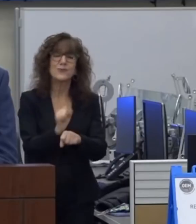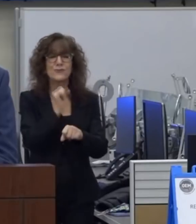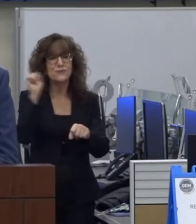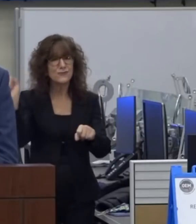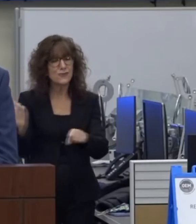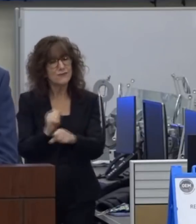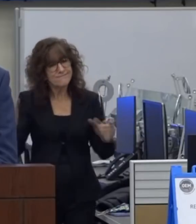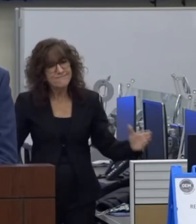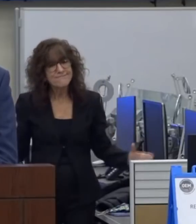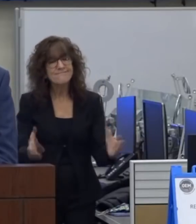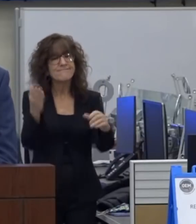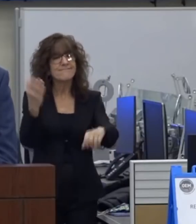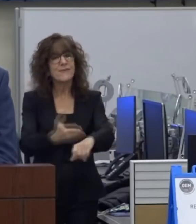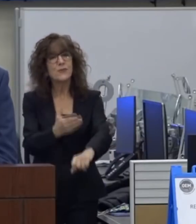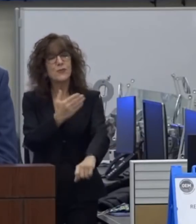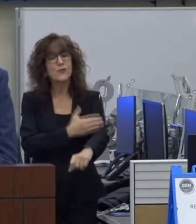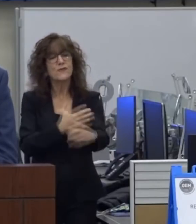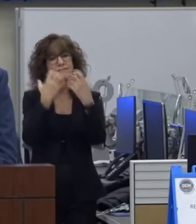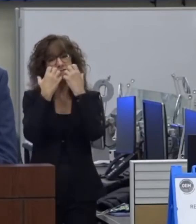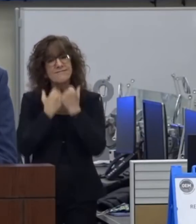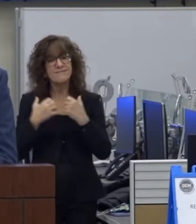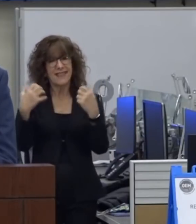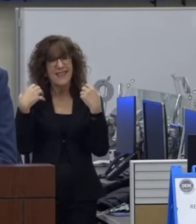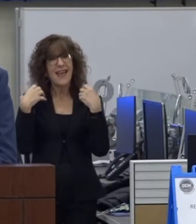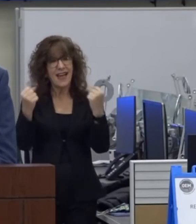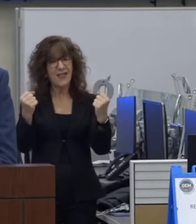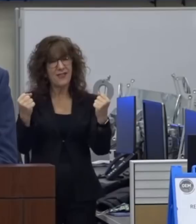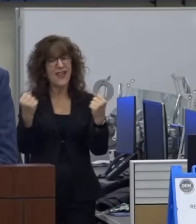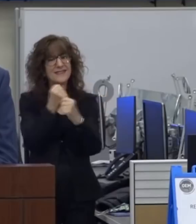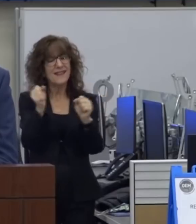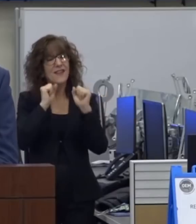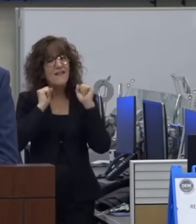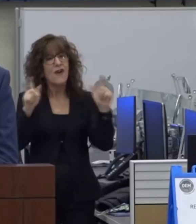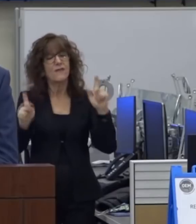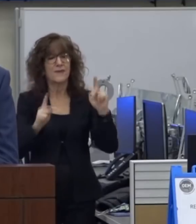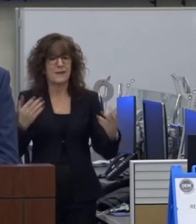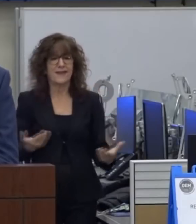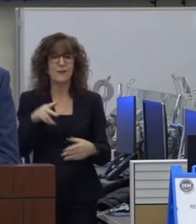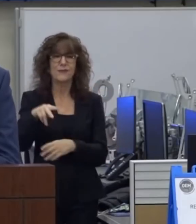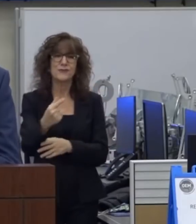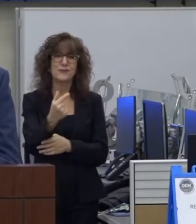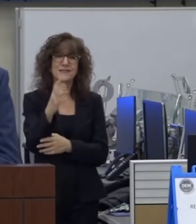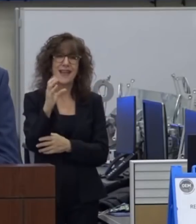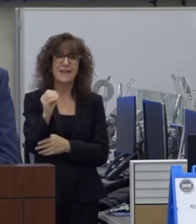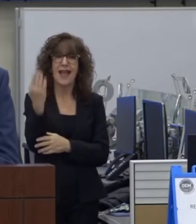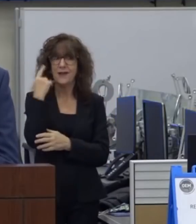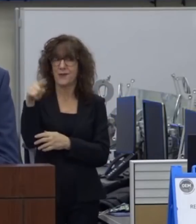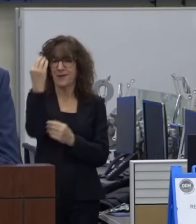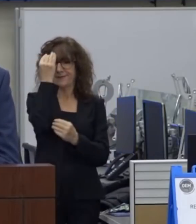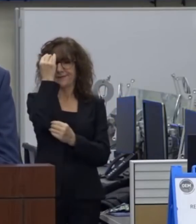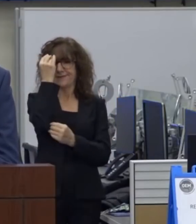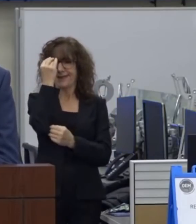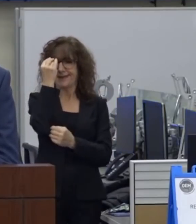promote, enhance, and preserve the health and well-being of all Prince Georgians. I know what you could be thinking when I say